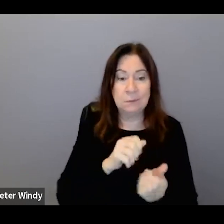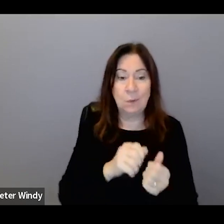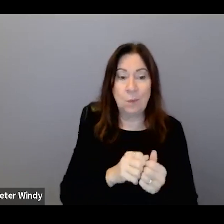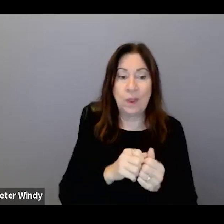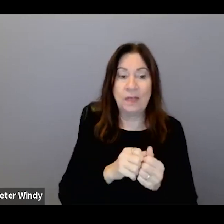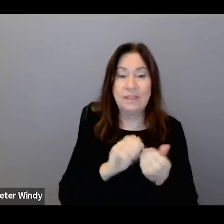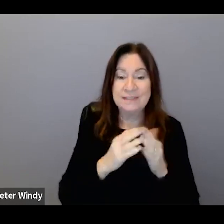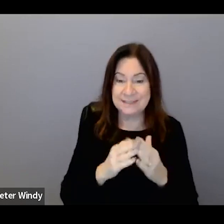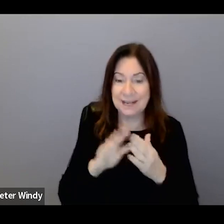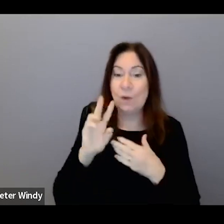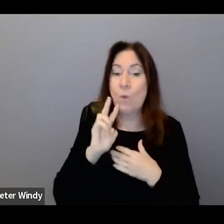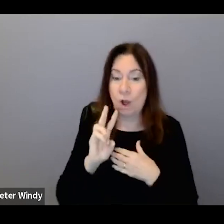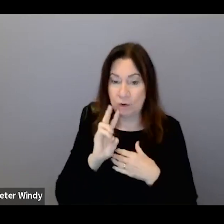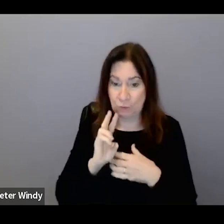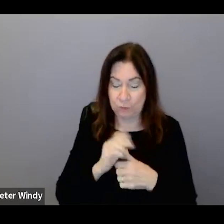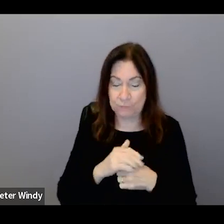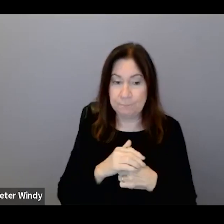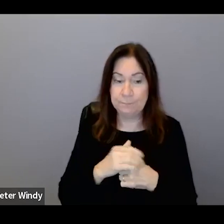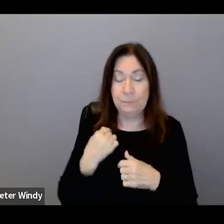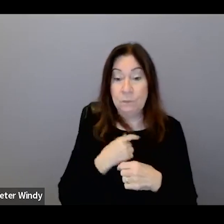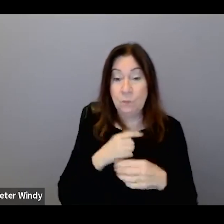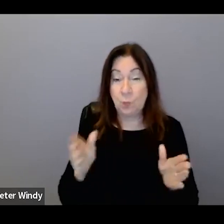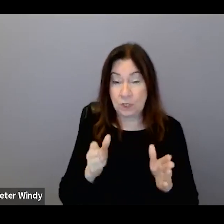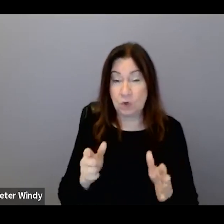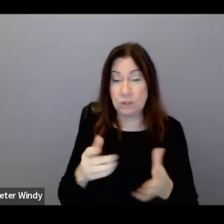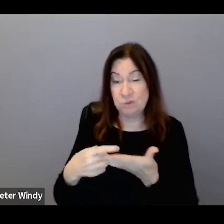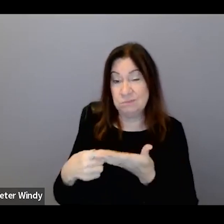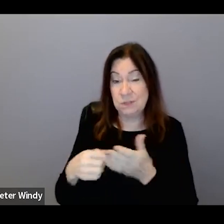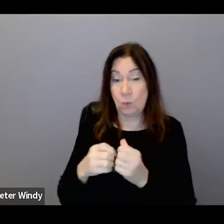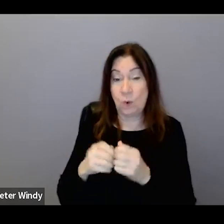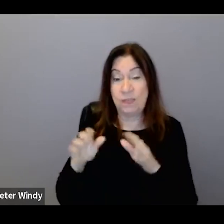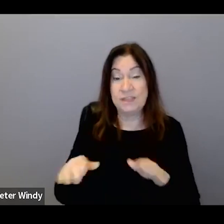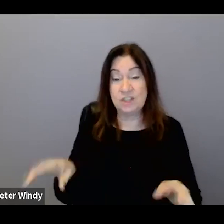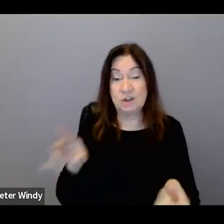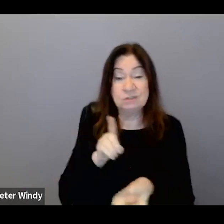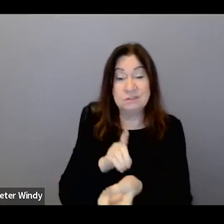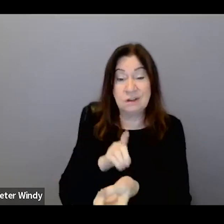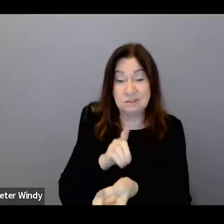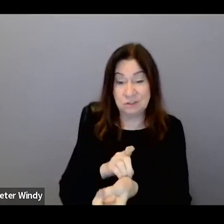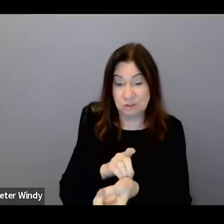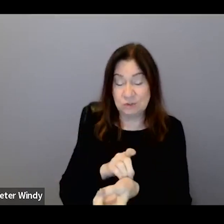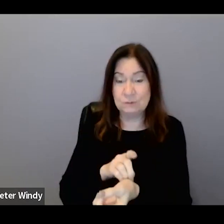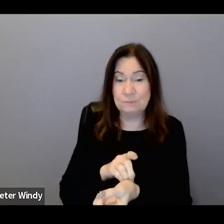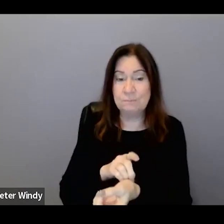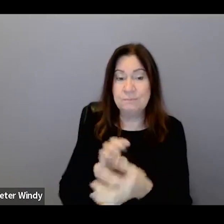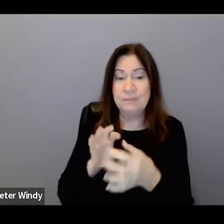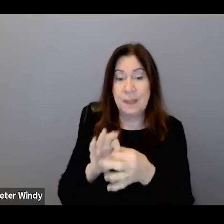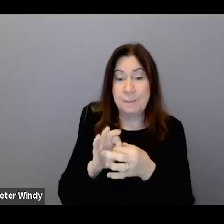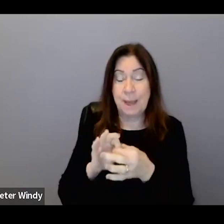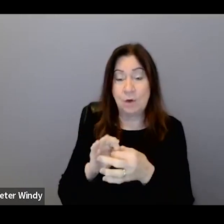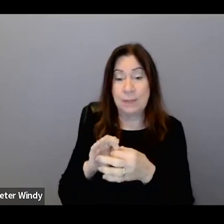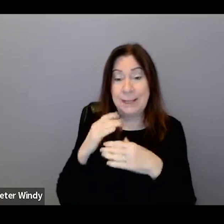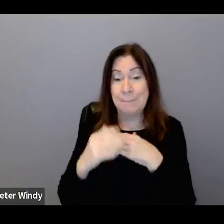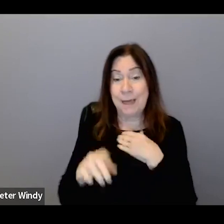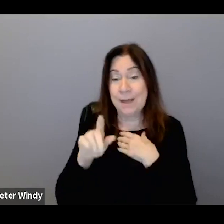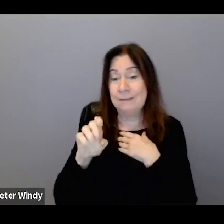Asheville's water, we encourage you to talk with your child's healthcare provider about getting blood lead testing